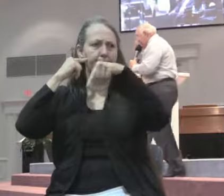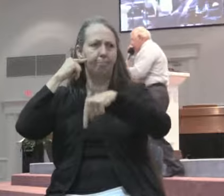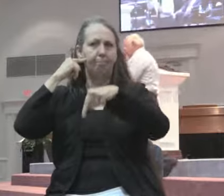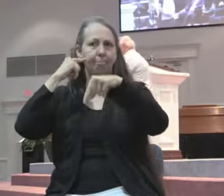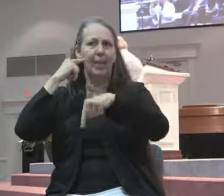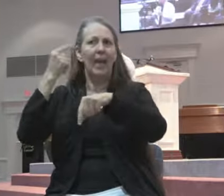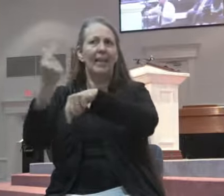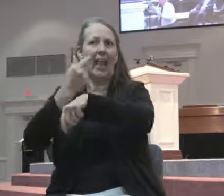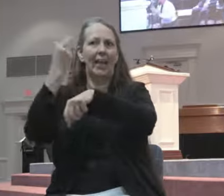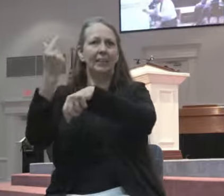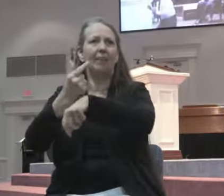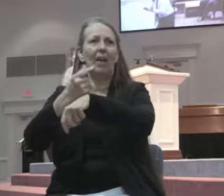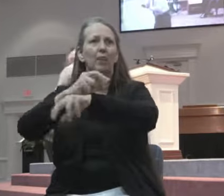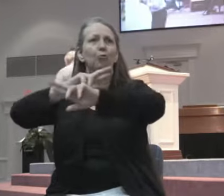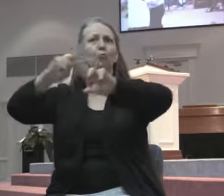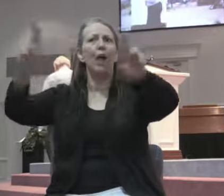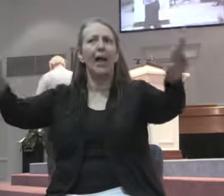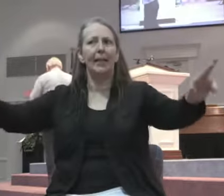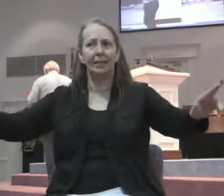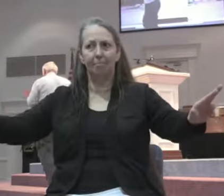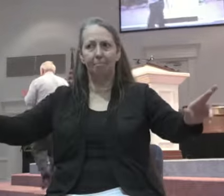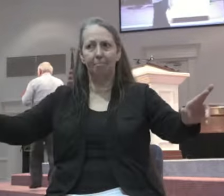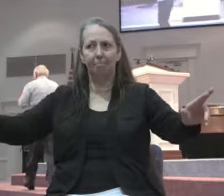that Gainesville is ready.